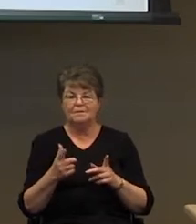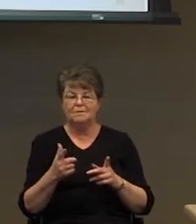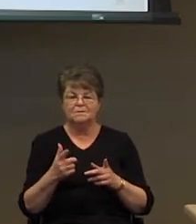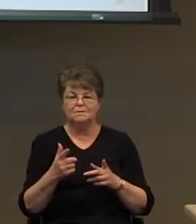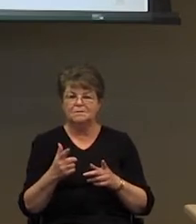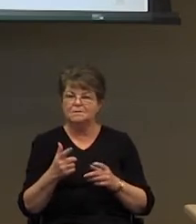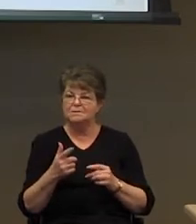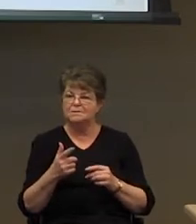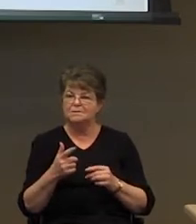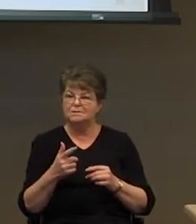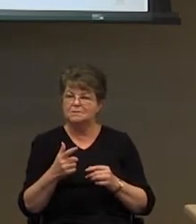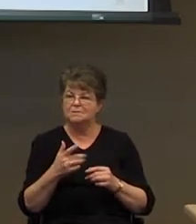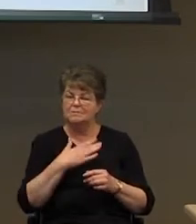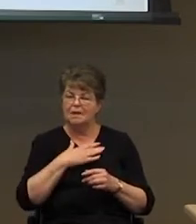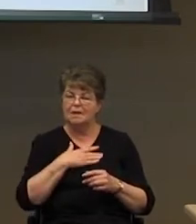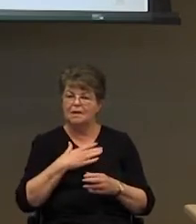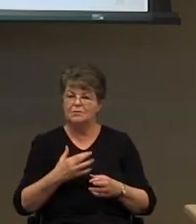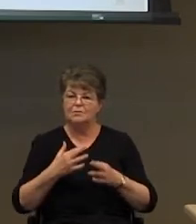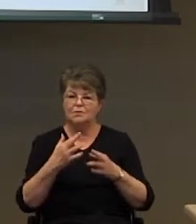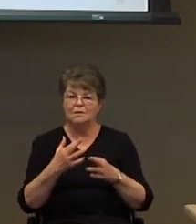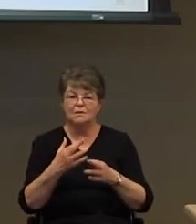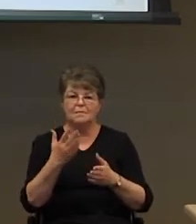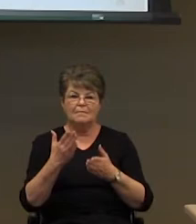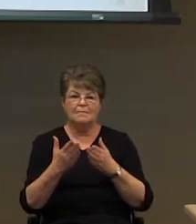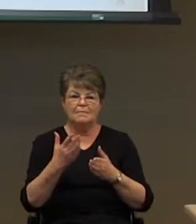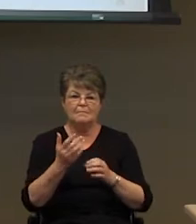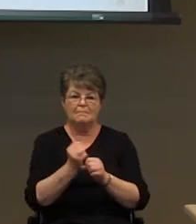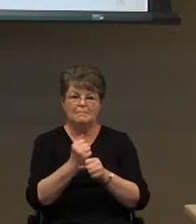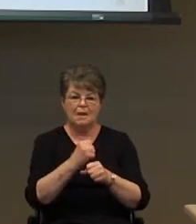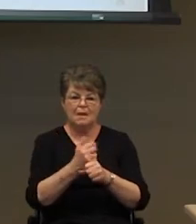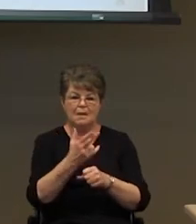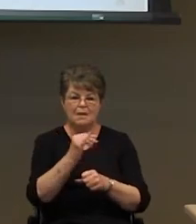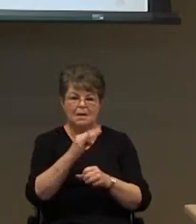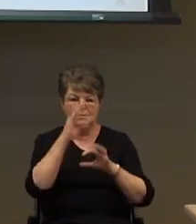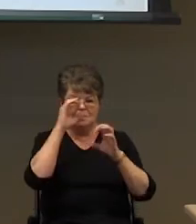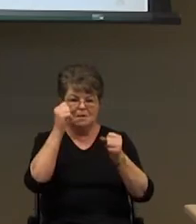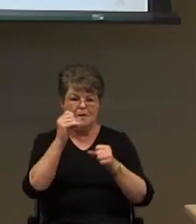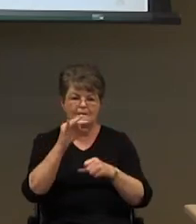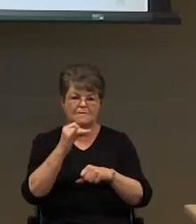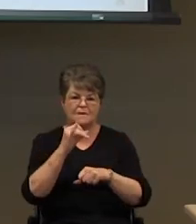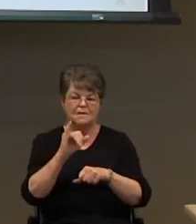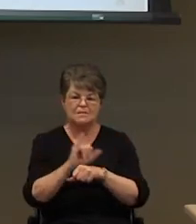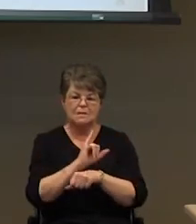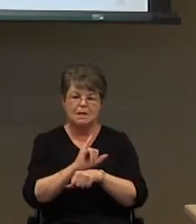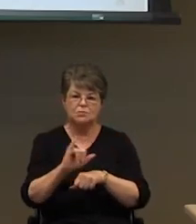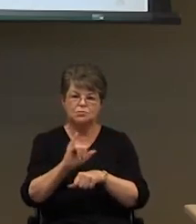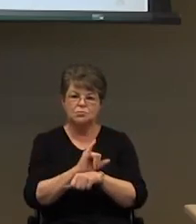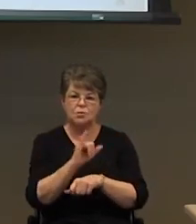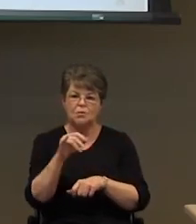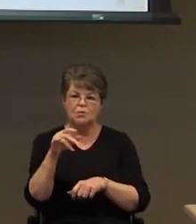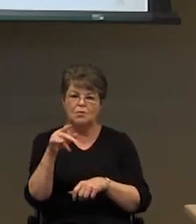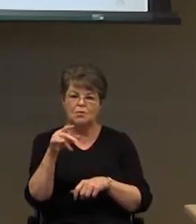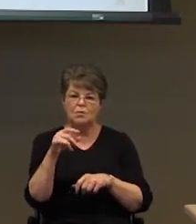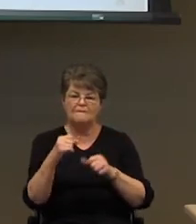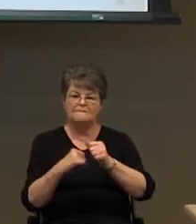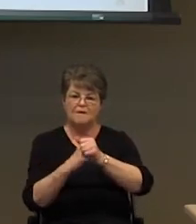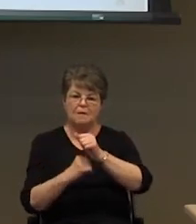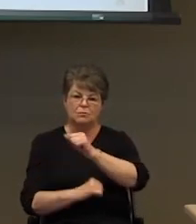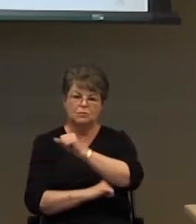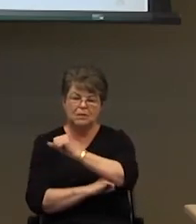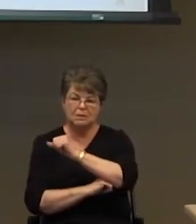talk about, is to maybe make him president of the industrial park, industrial